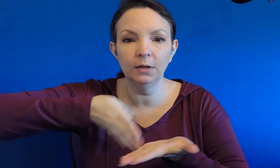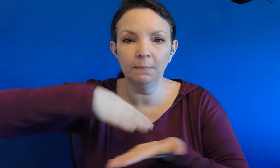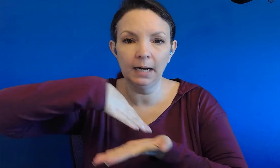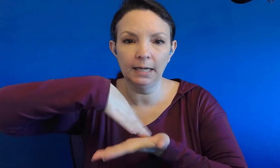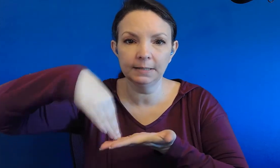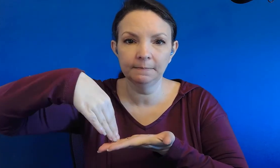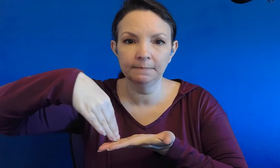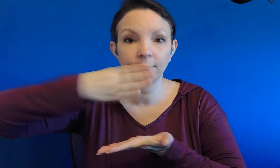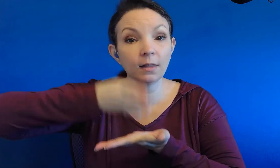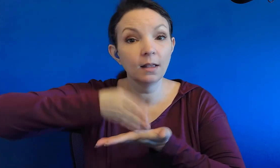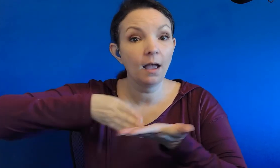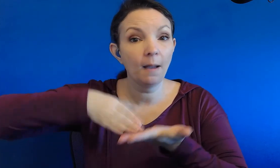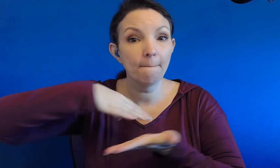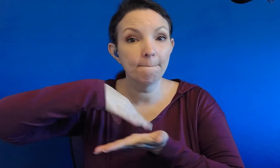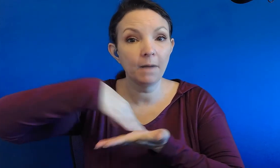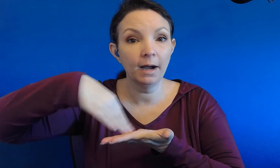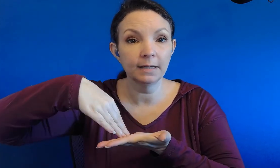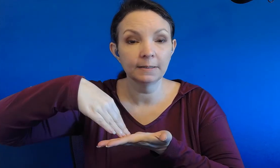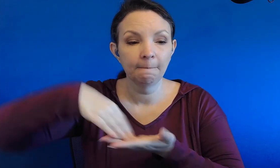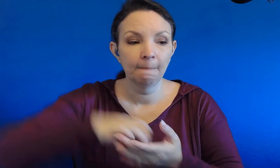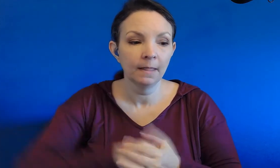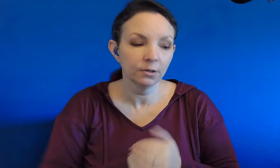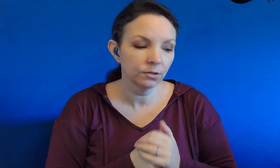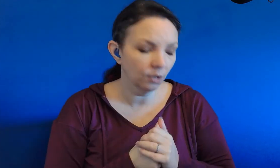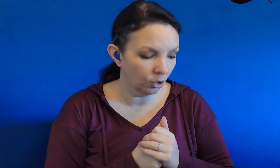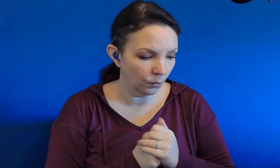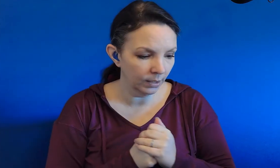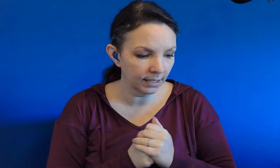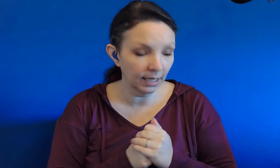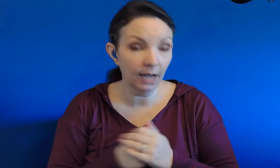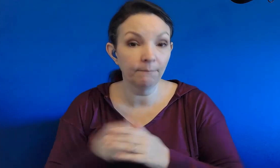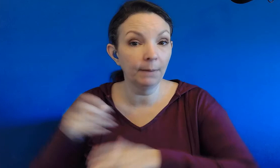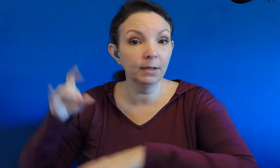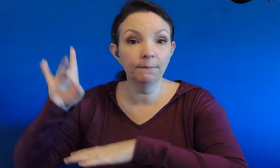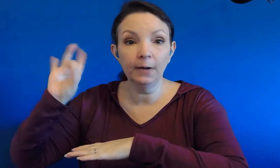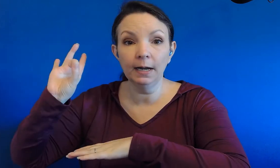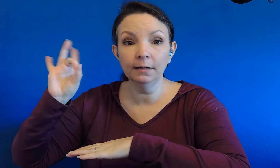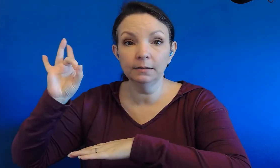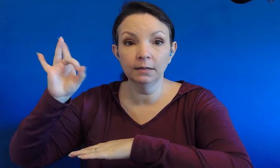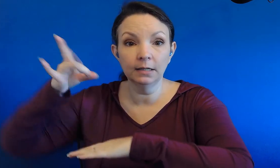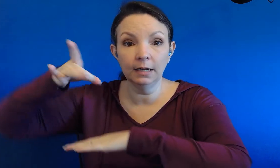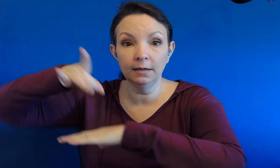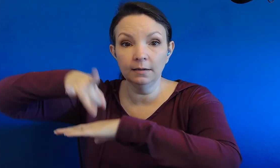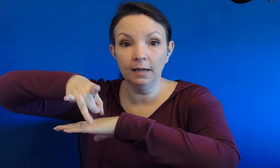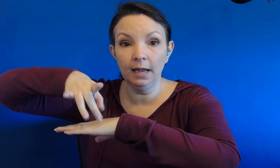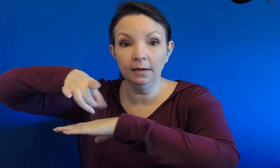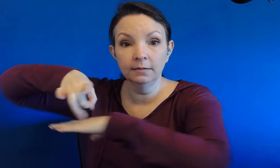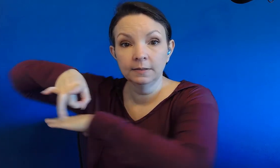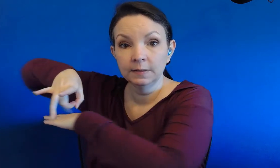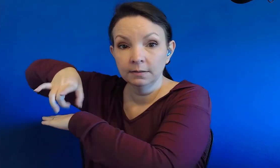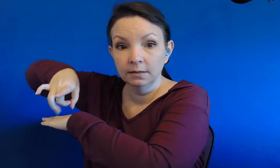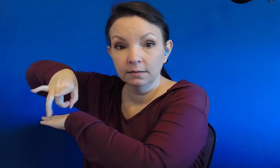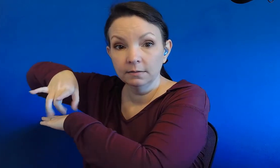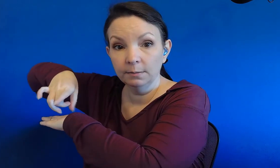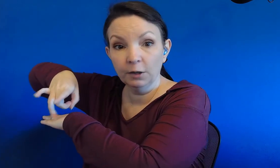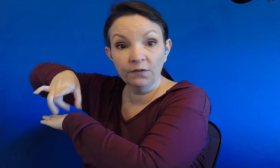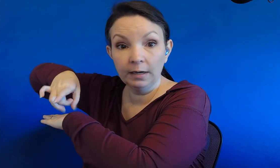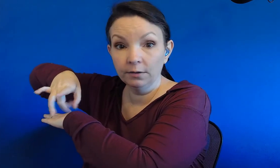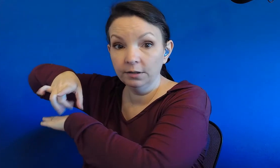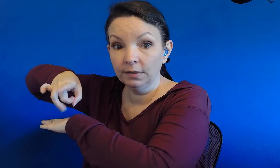pies. Pies. So we can have pumpkin pie. So you take your 8, your middle finger and your thumb.